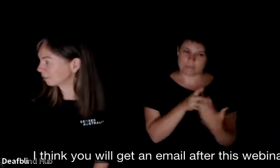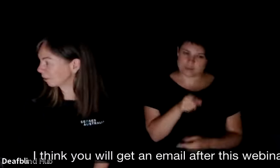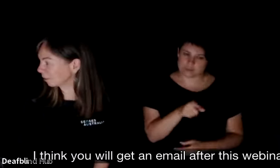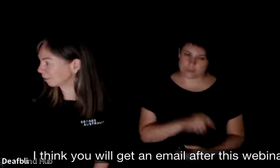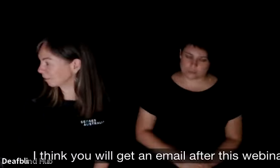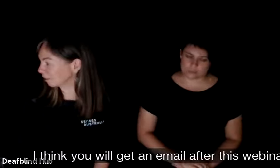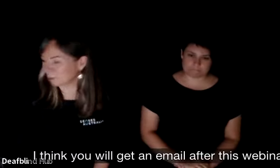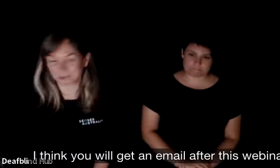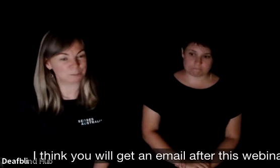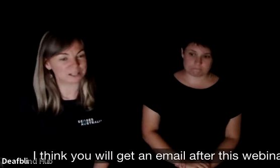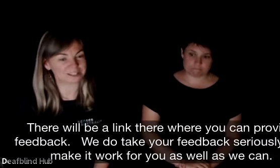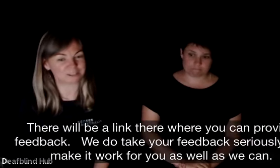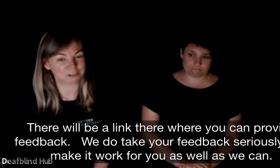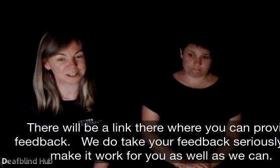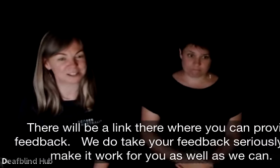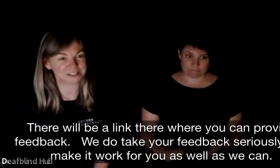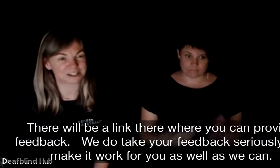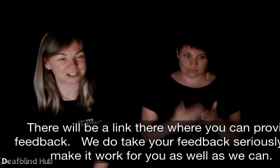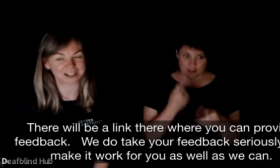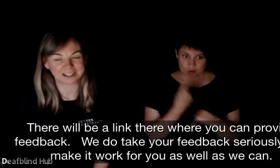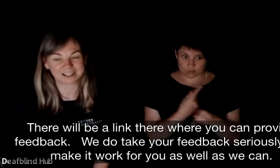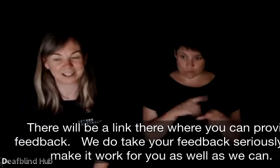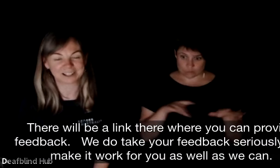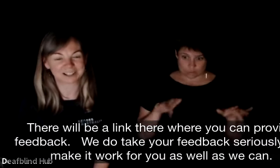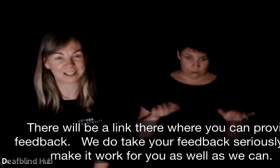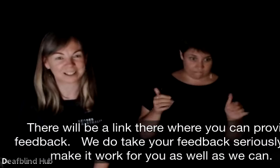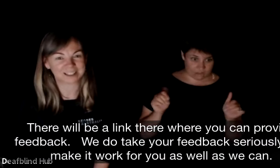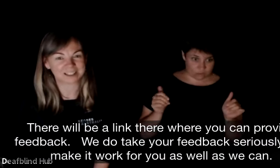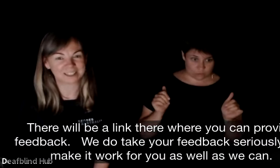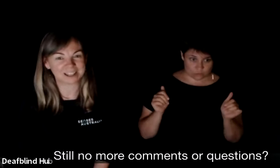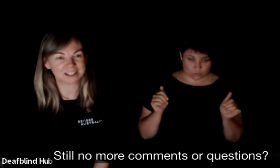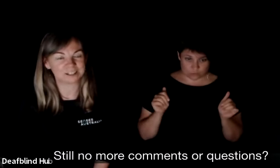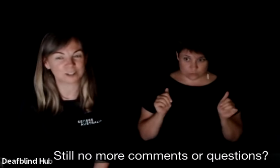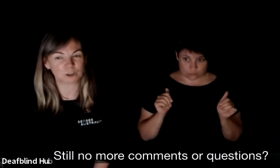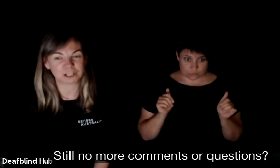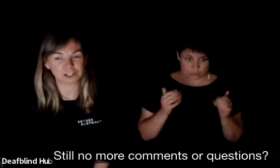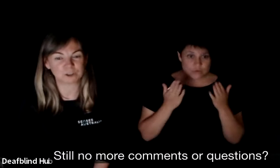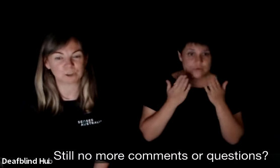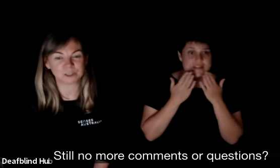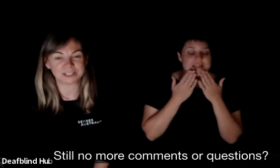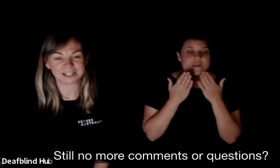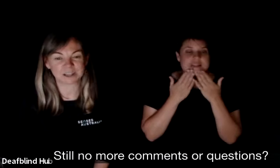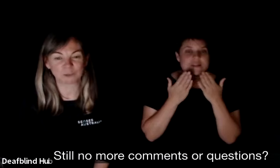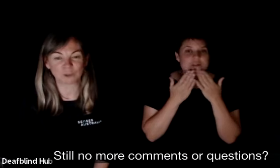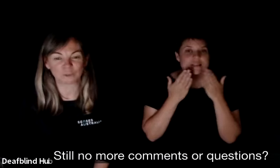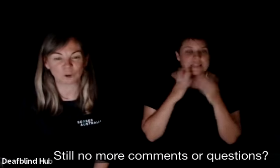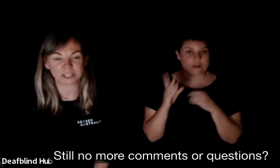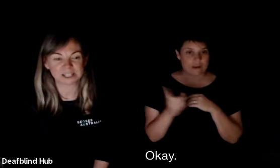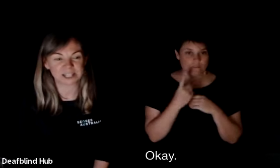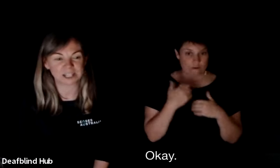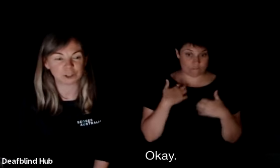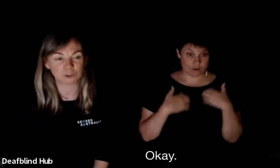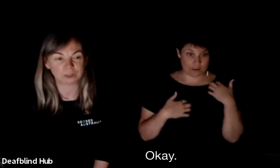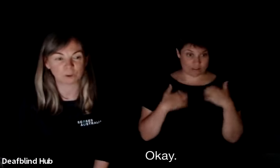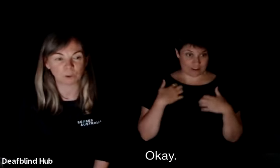So still no more comments or questions? Okay. Thank you so much, everybody. And we'll look forward